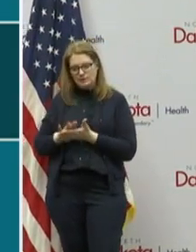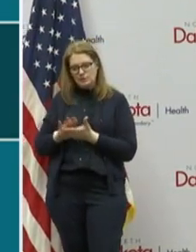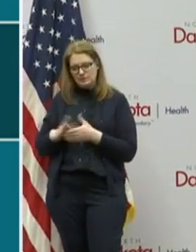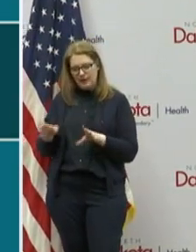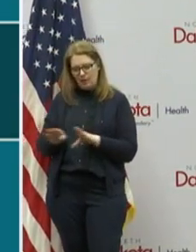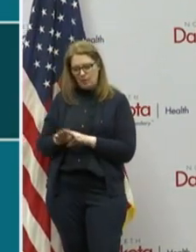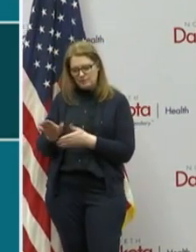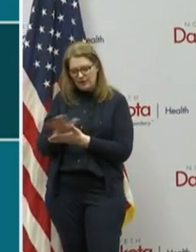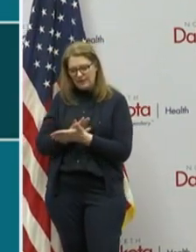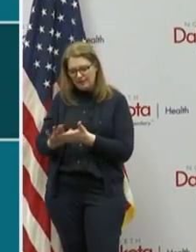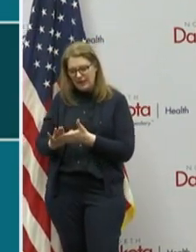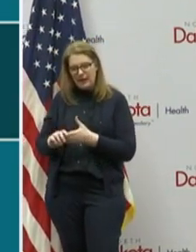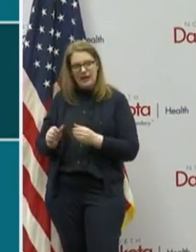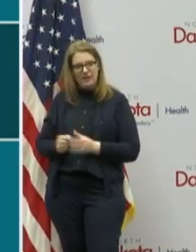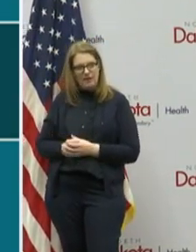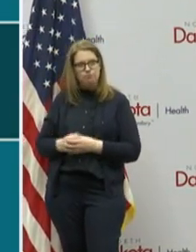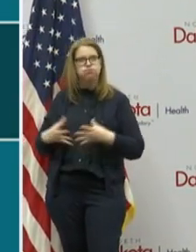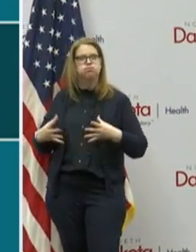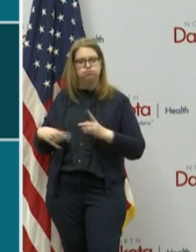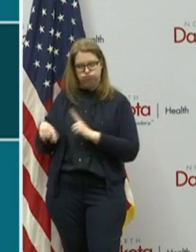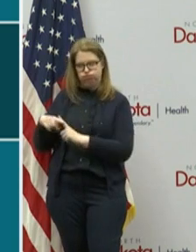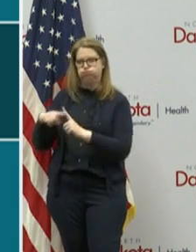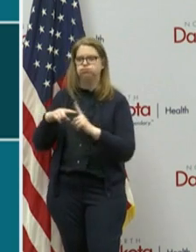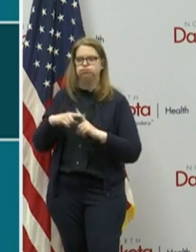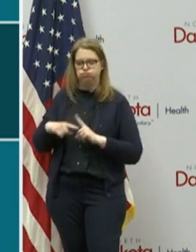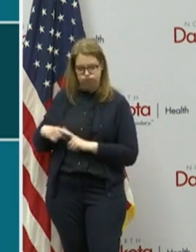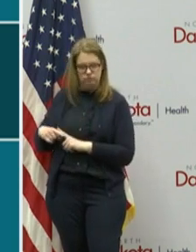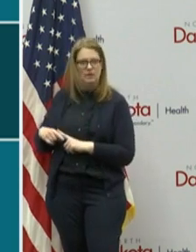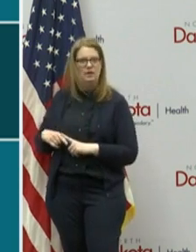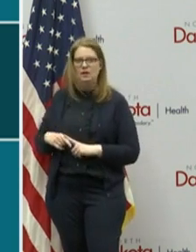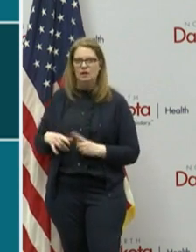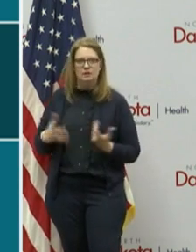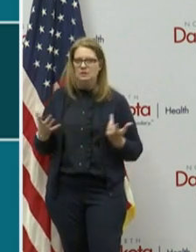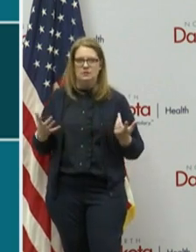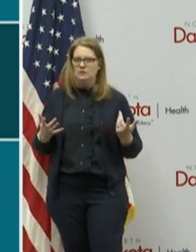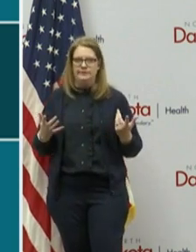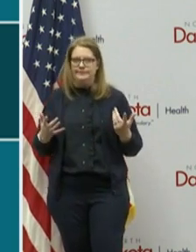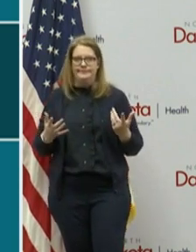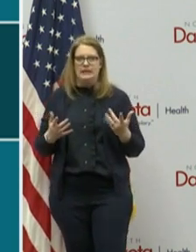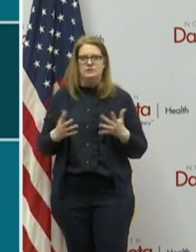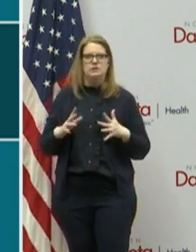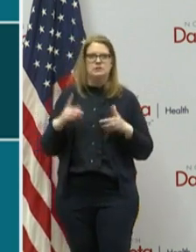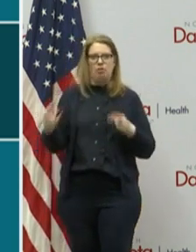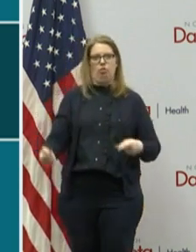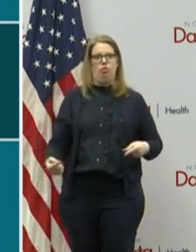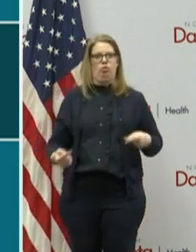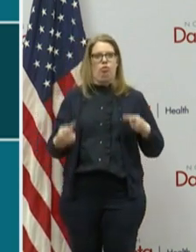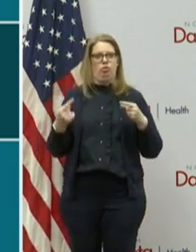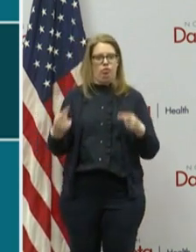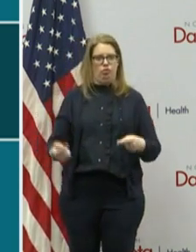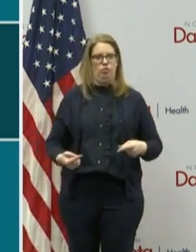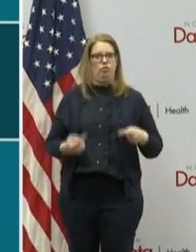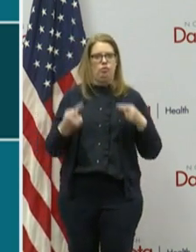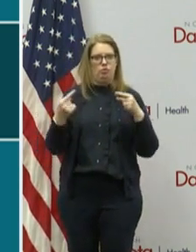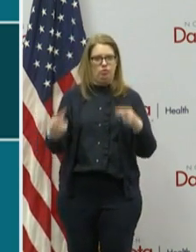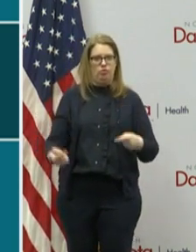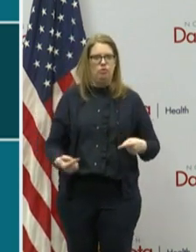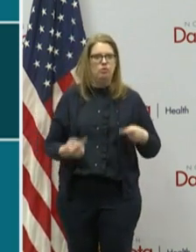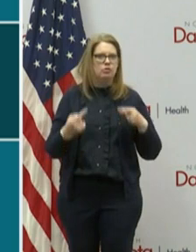cleaning. And again, it becomes kind of a cascading set of challenges. So I want to say, as